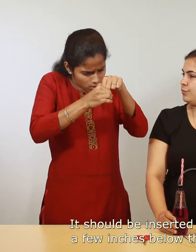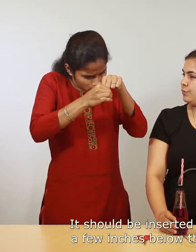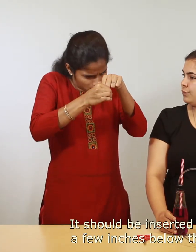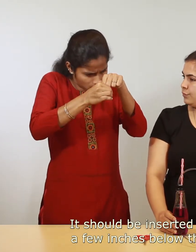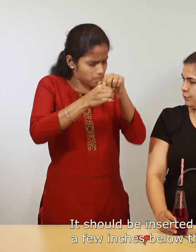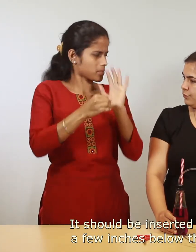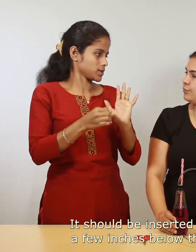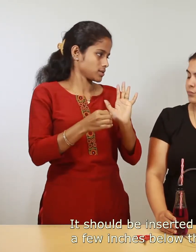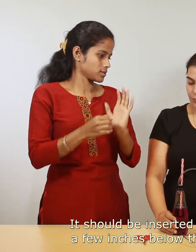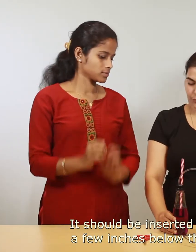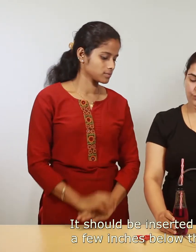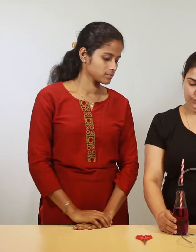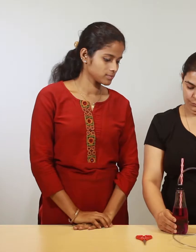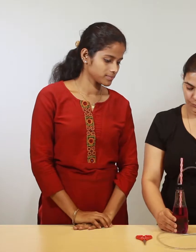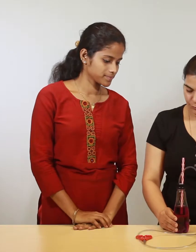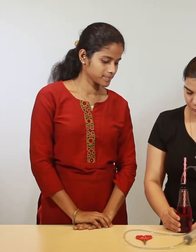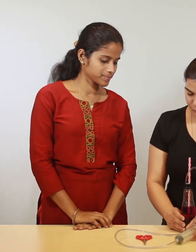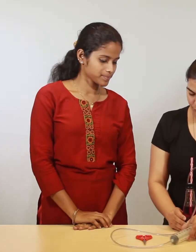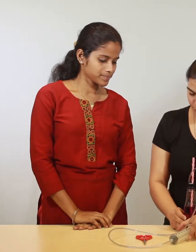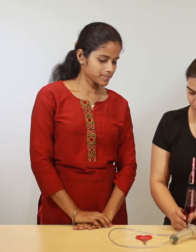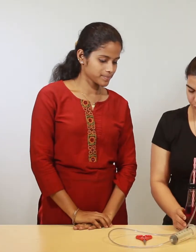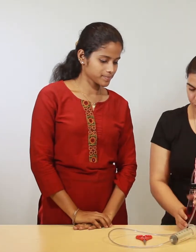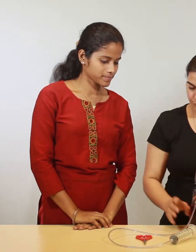It should be inserted to just a few inches below the cap.